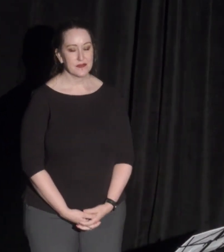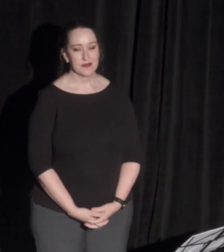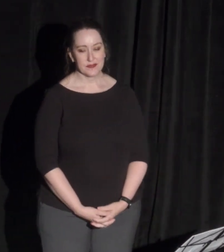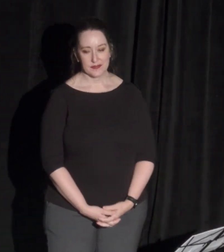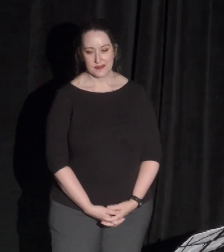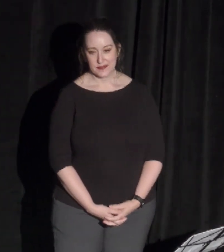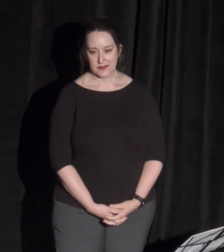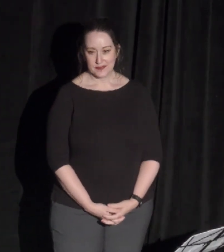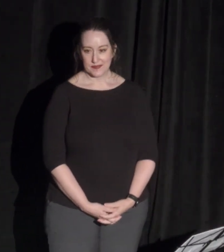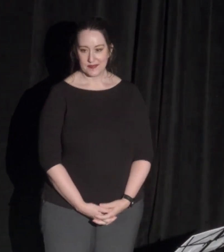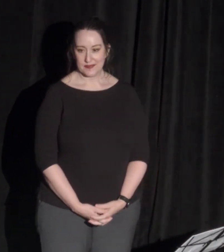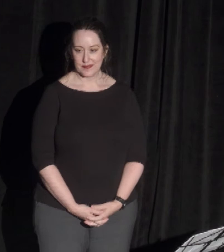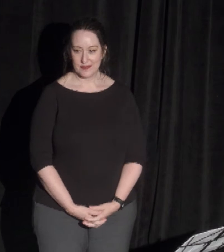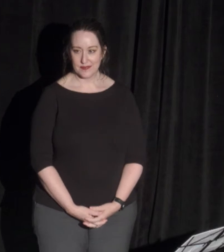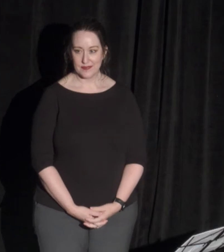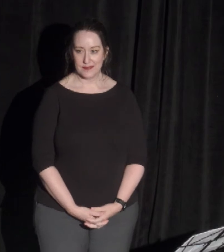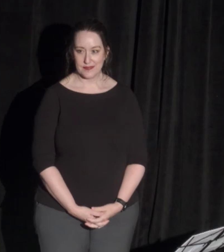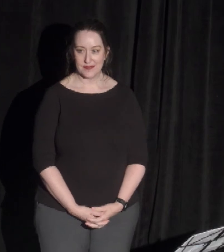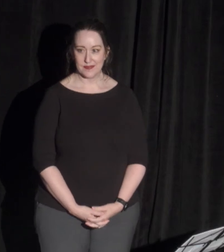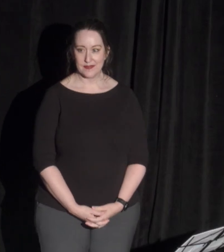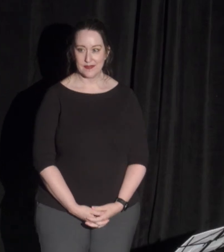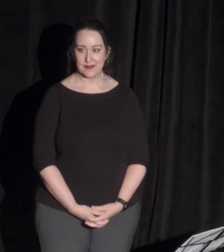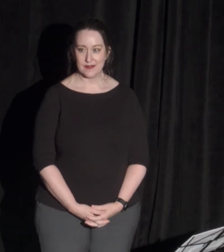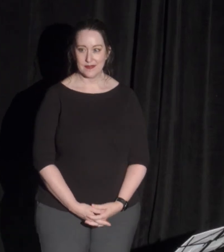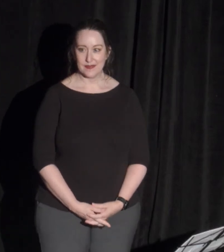He actually sent me a speech, but I called his name. Excellent.